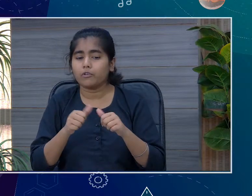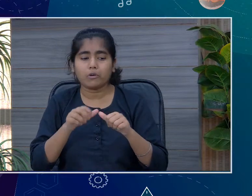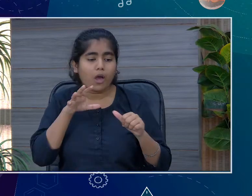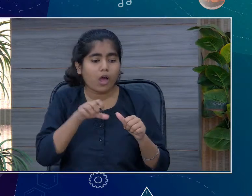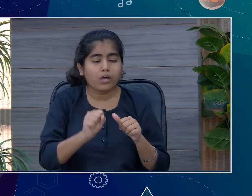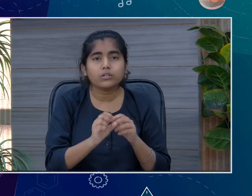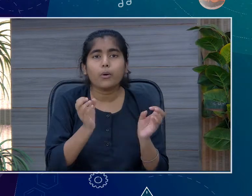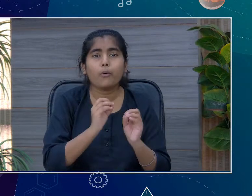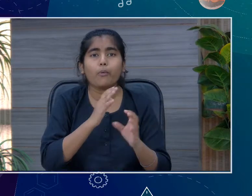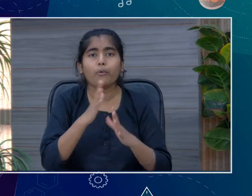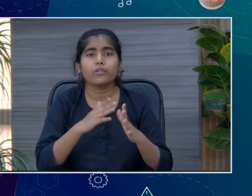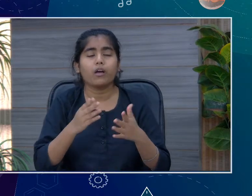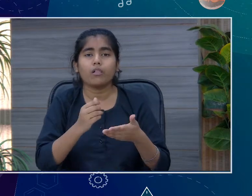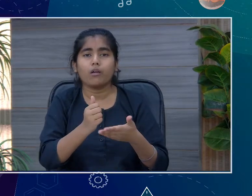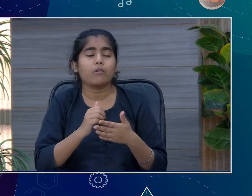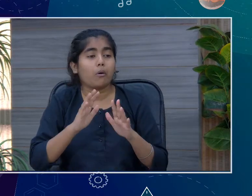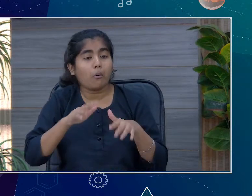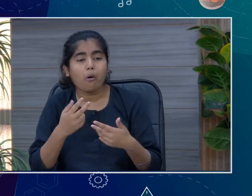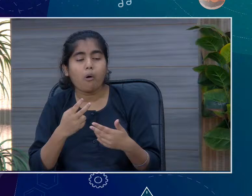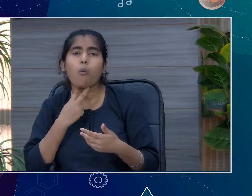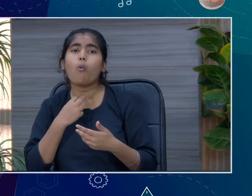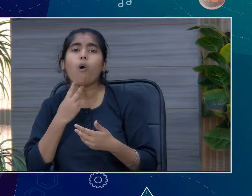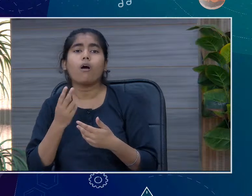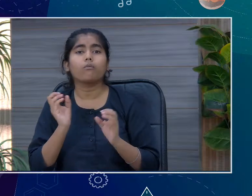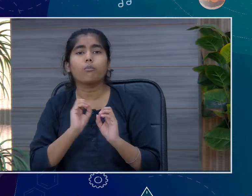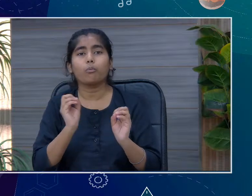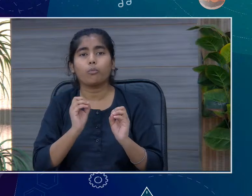even sign or speech. So,